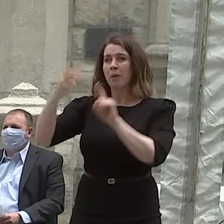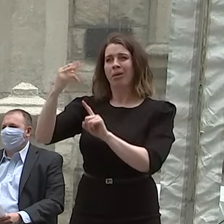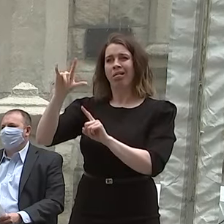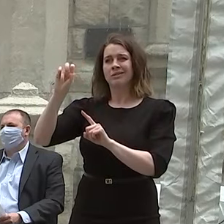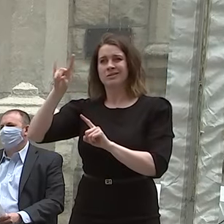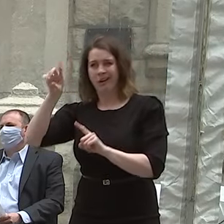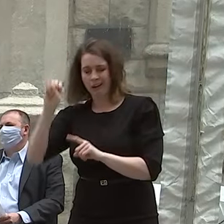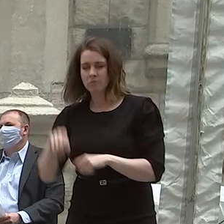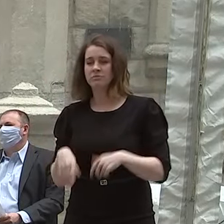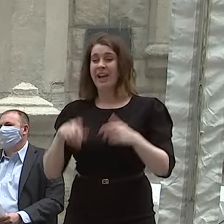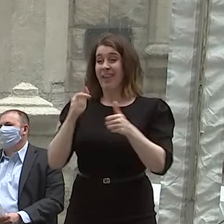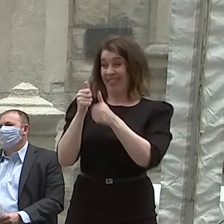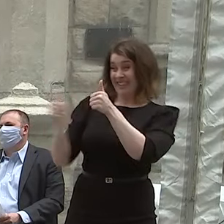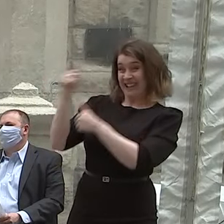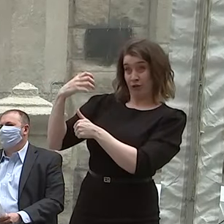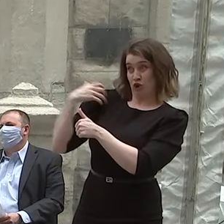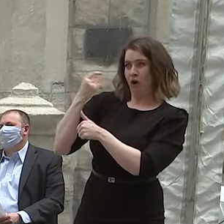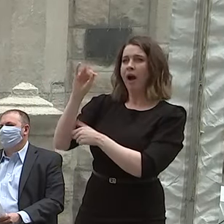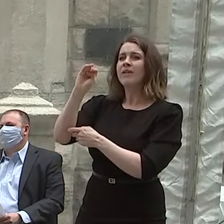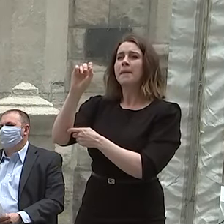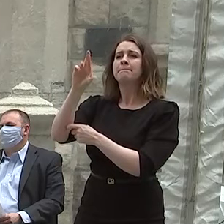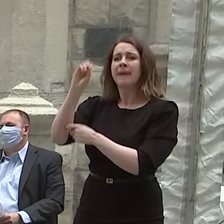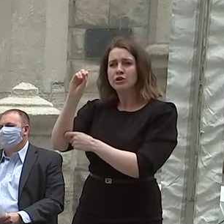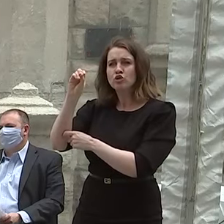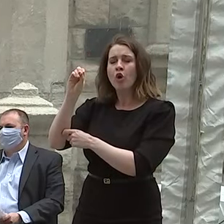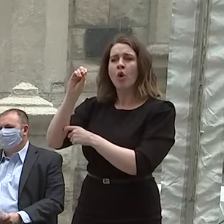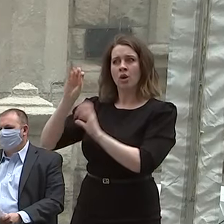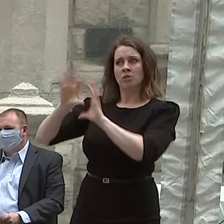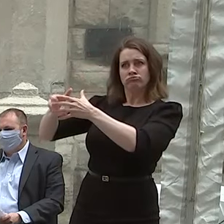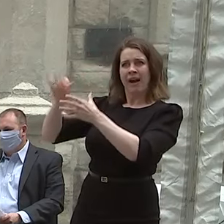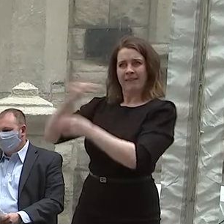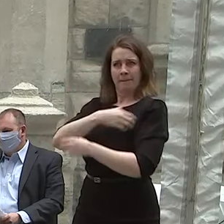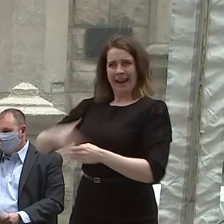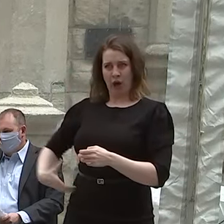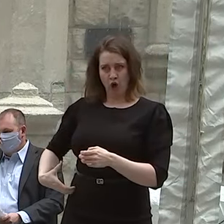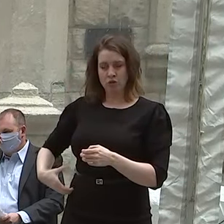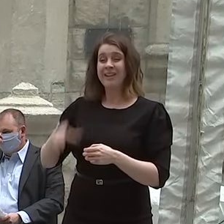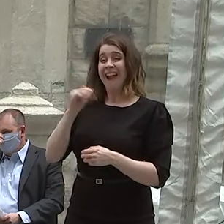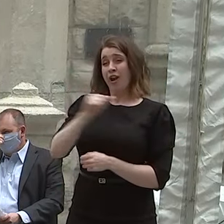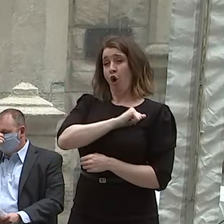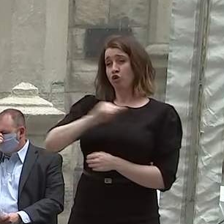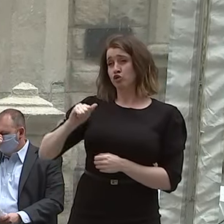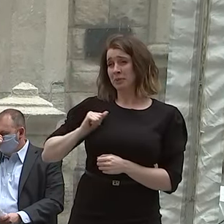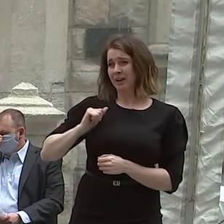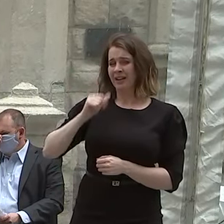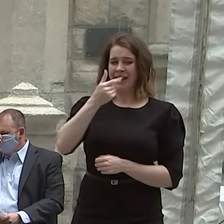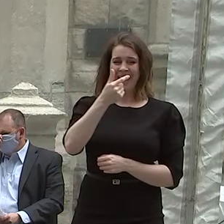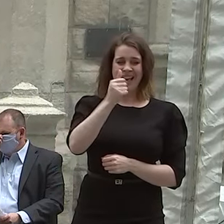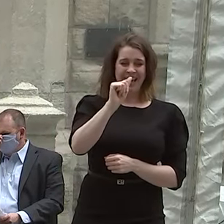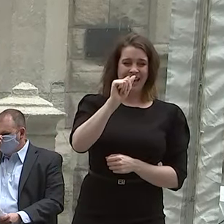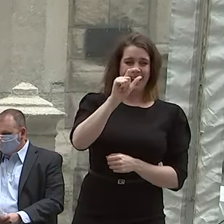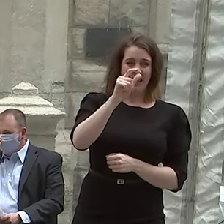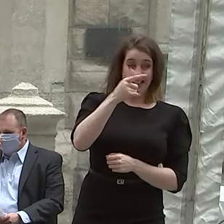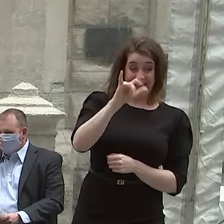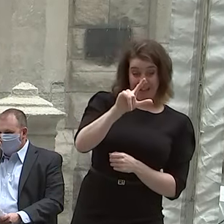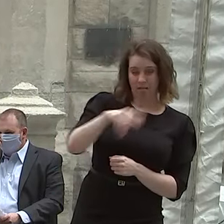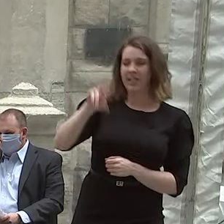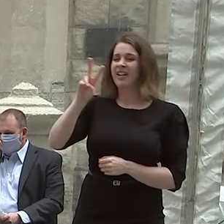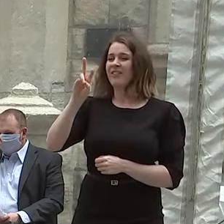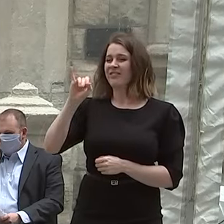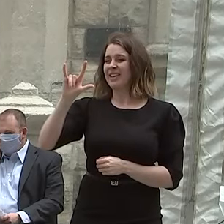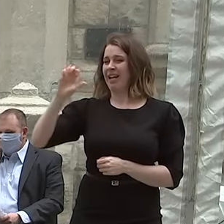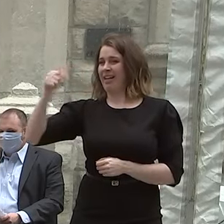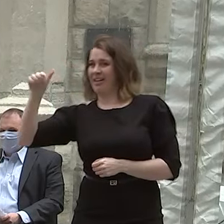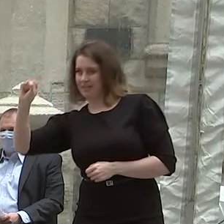Hillside, and the Executive Chair of the Metropolitan Caucus of Mayors, and Alderman Gil Villegas. And finally, an